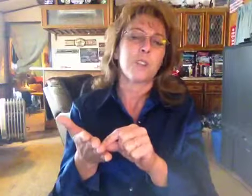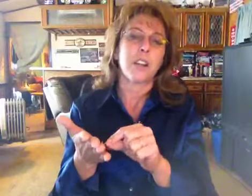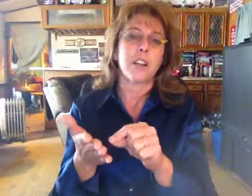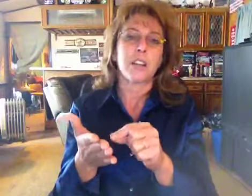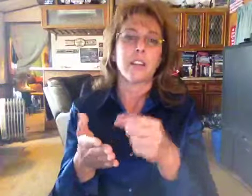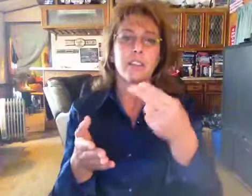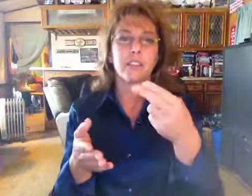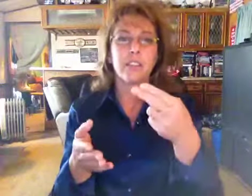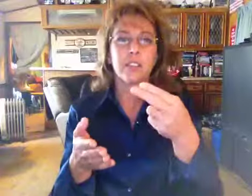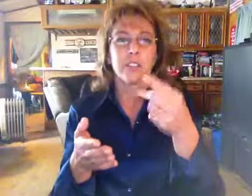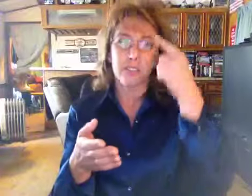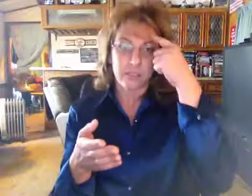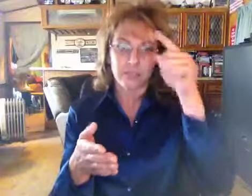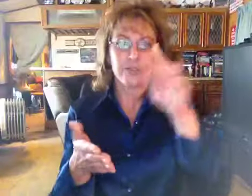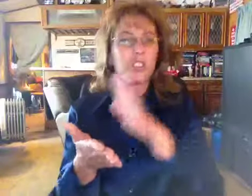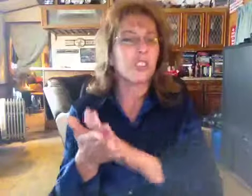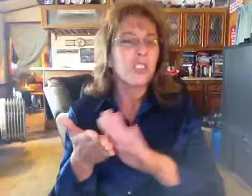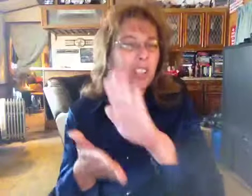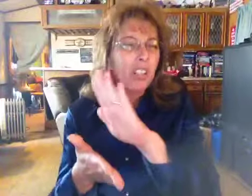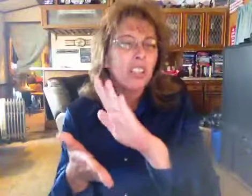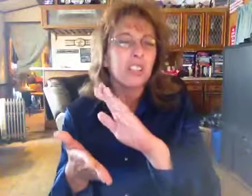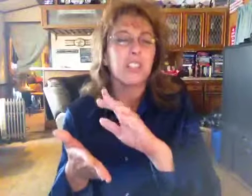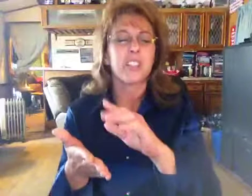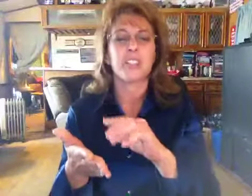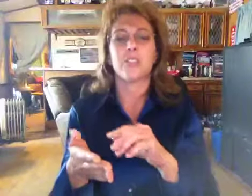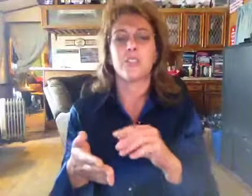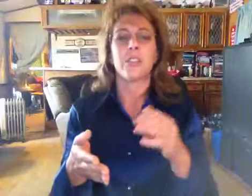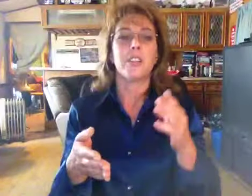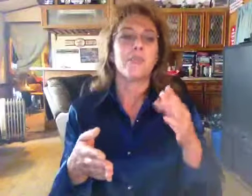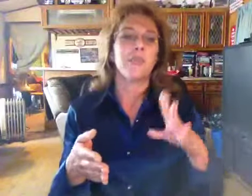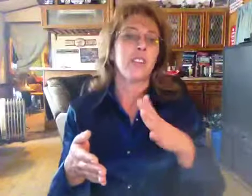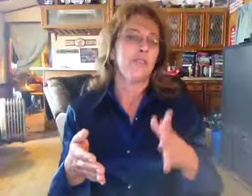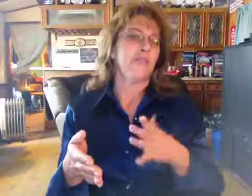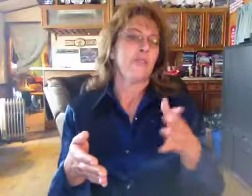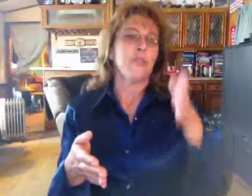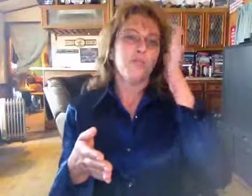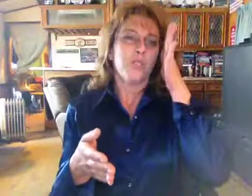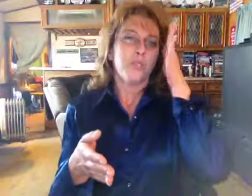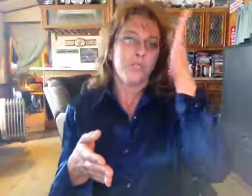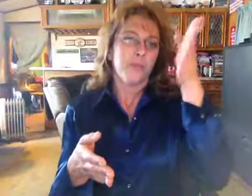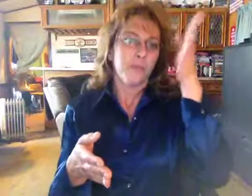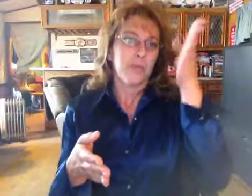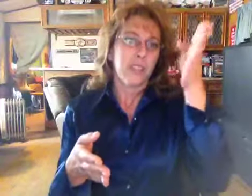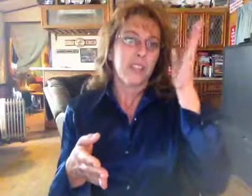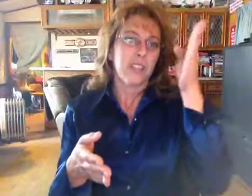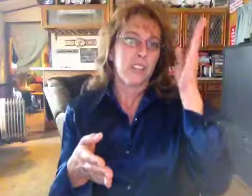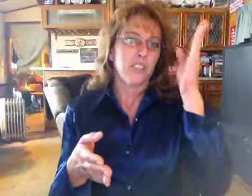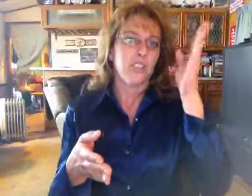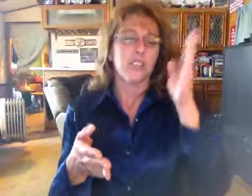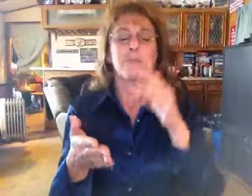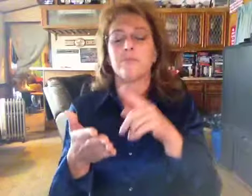group, you have the tools of grammar at your disposal to know exactly how to structure those assignments